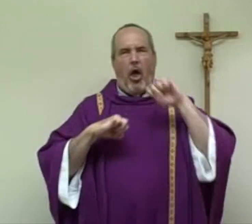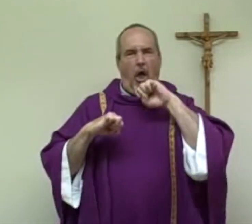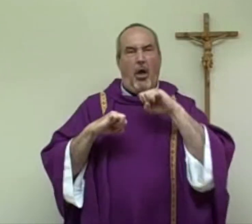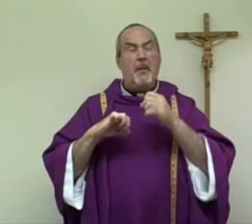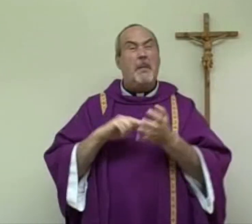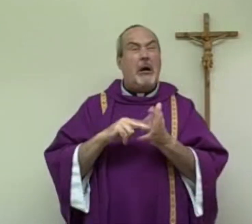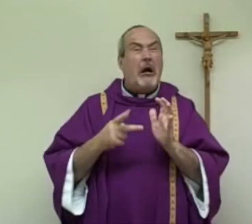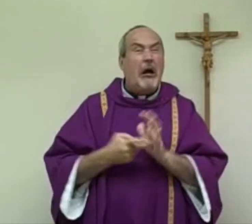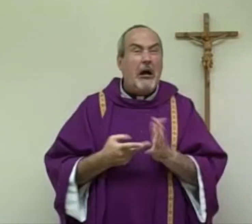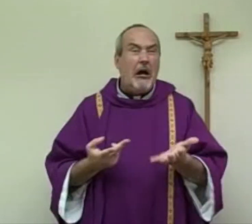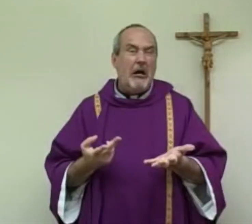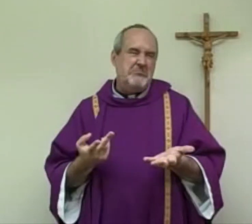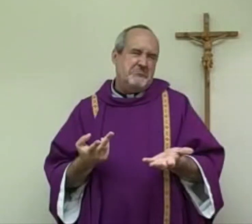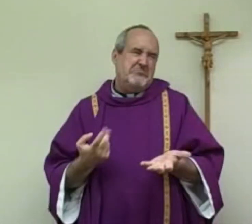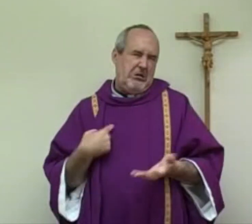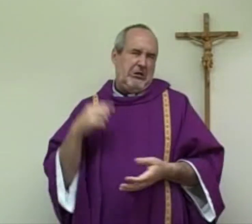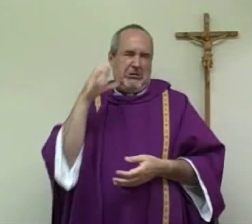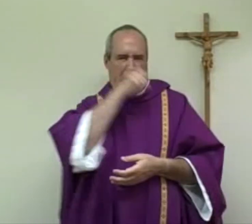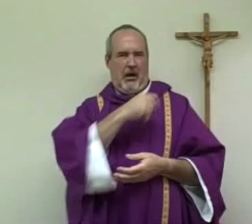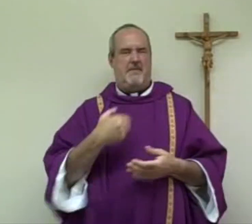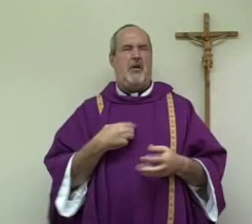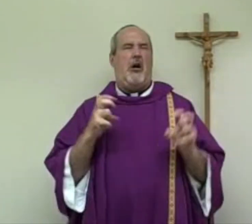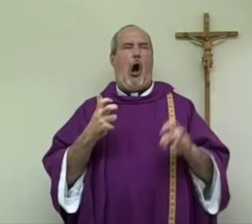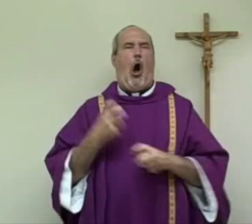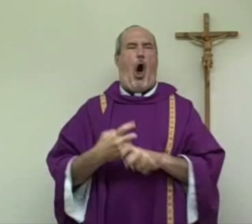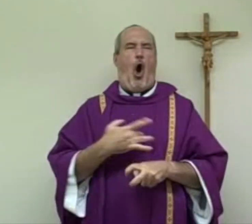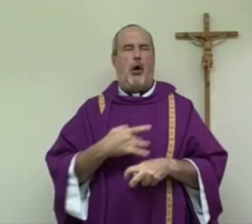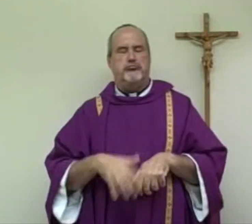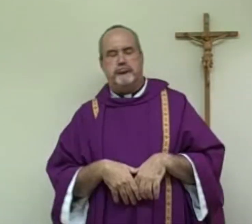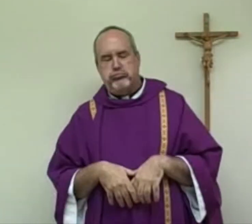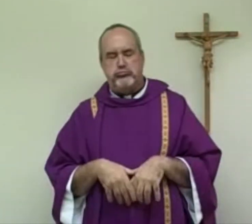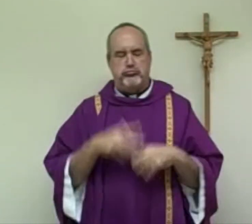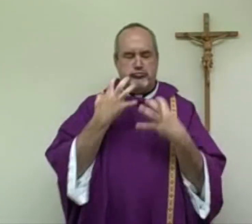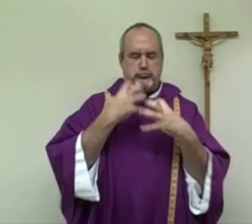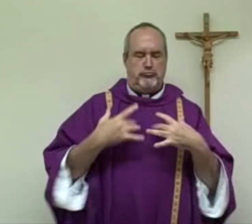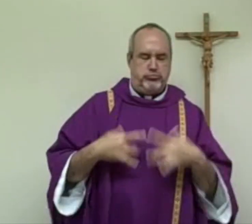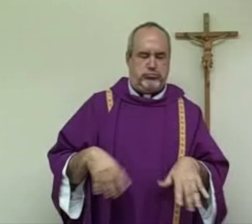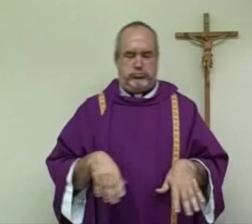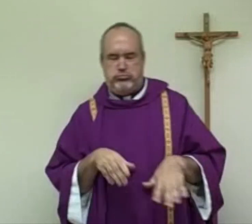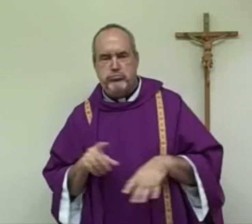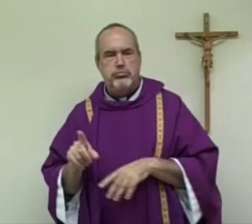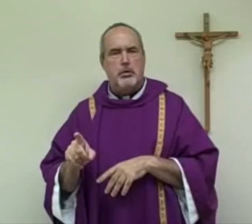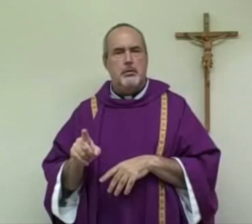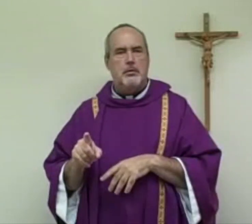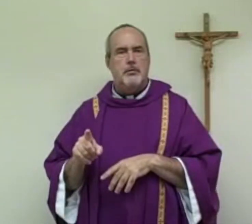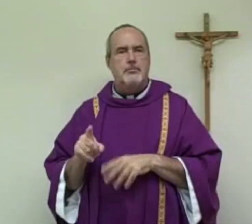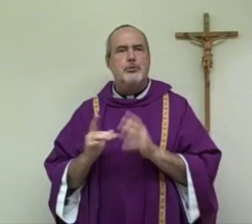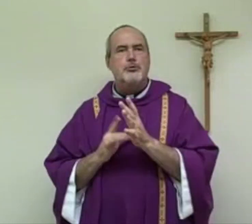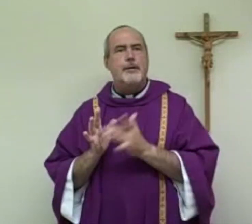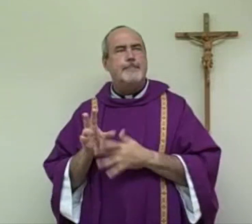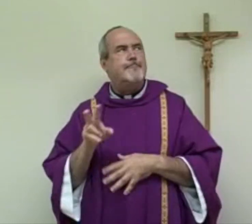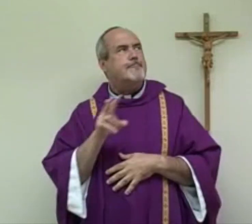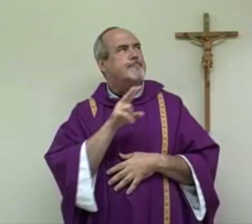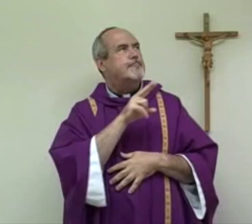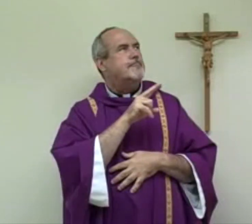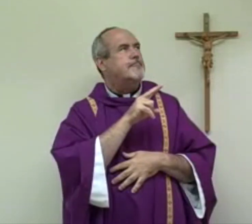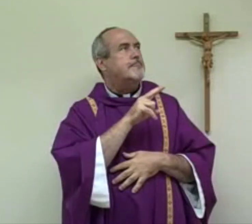had a hard, hard life. So I guess that would assume she had a very hard heart as well. She went